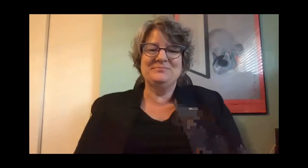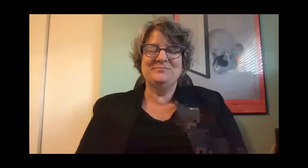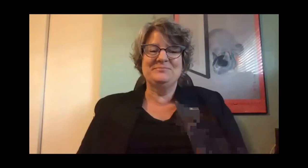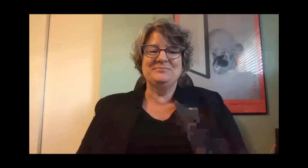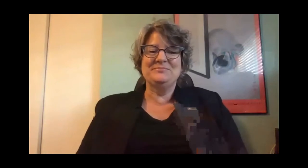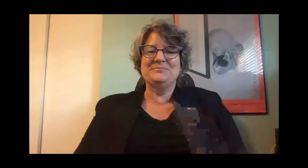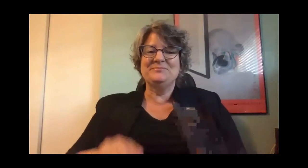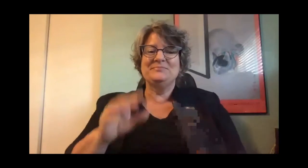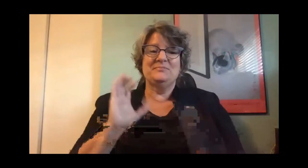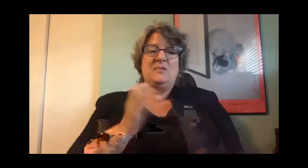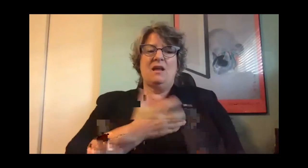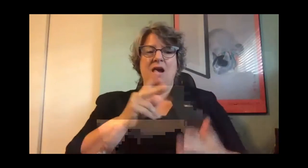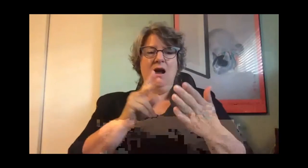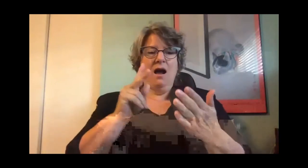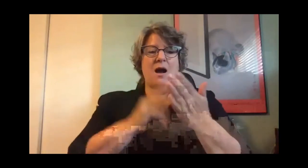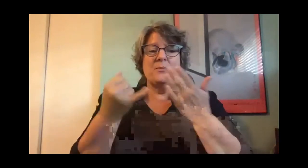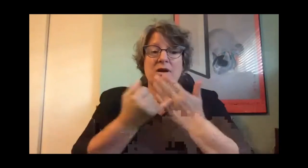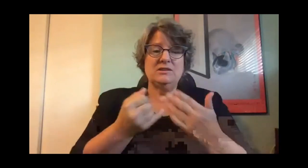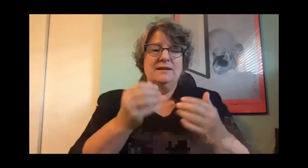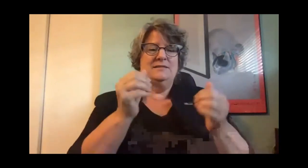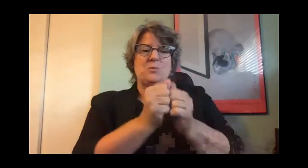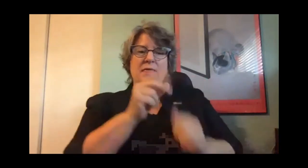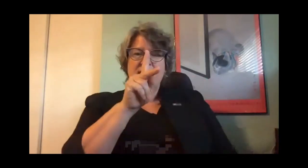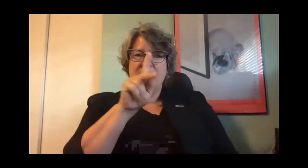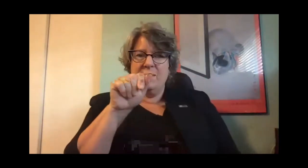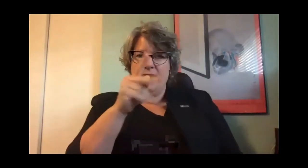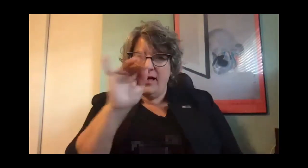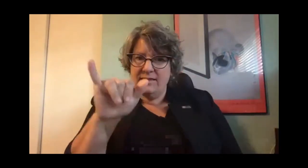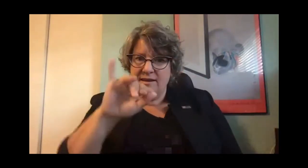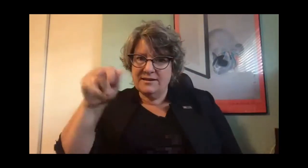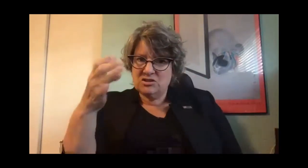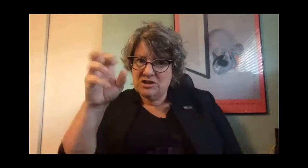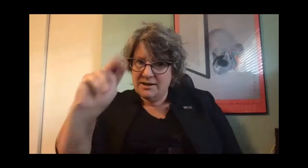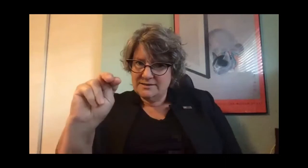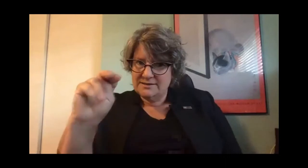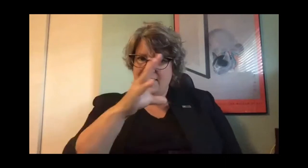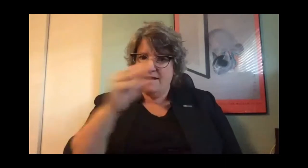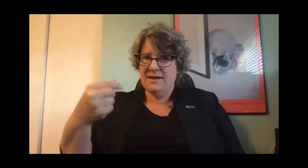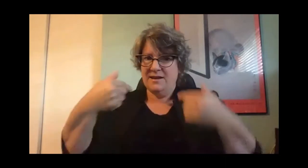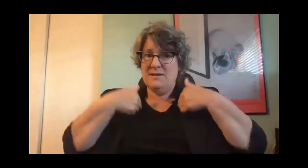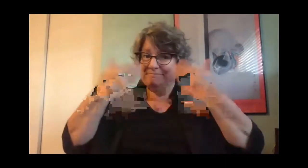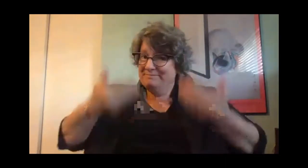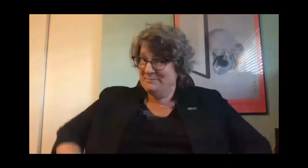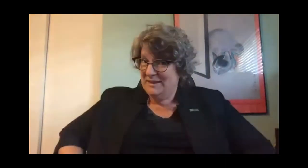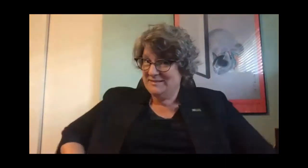between US-China schools for the deaf. Our project is with Kathy Johnson and